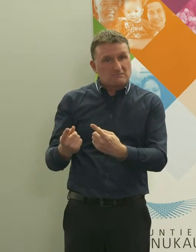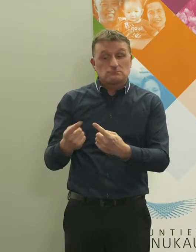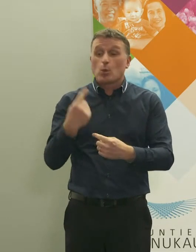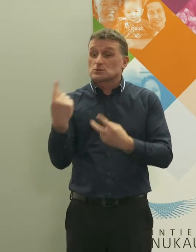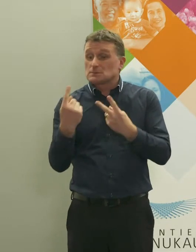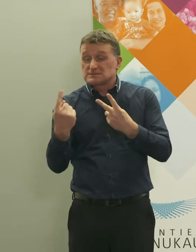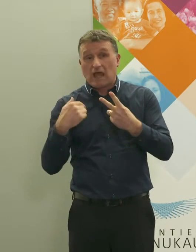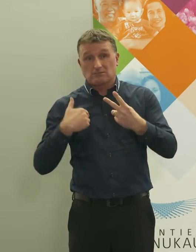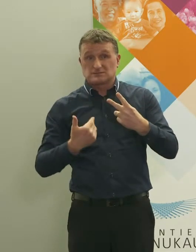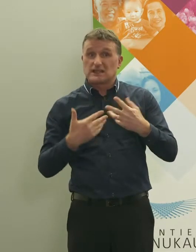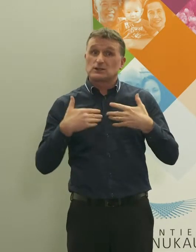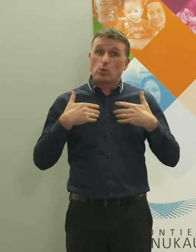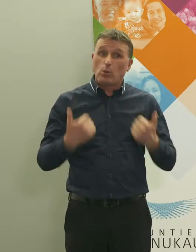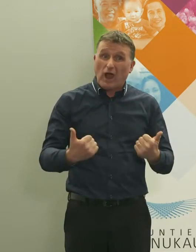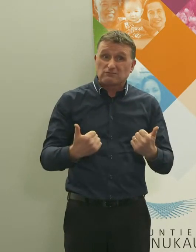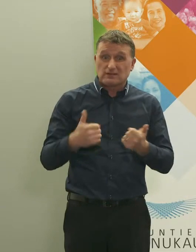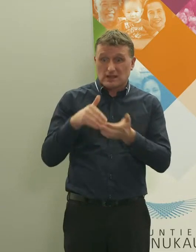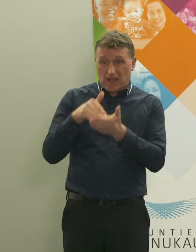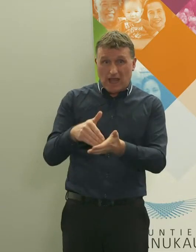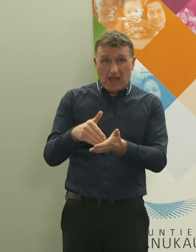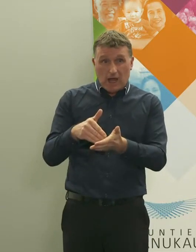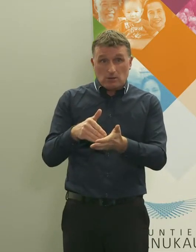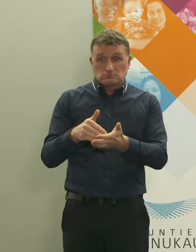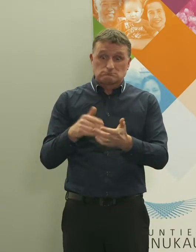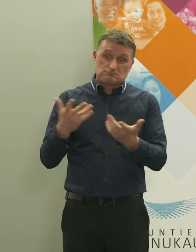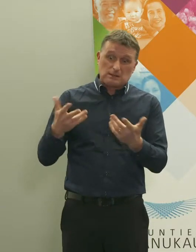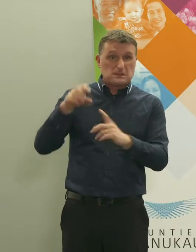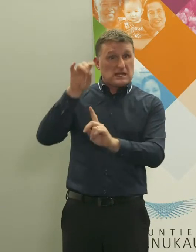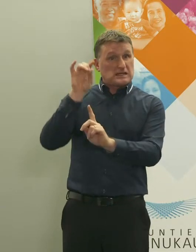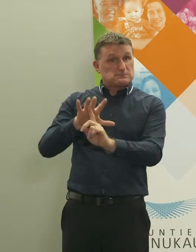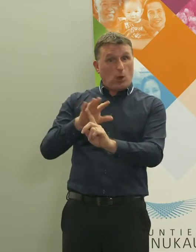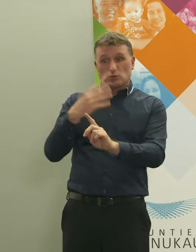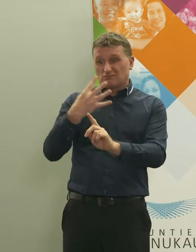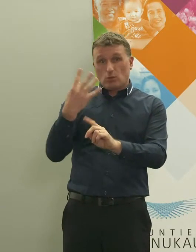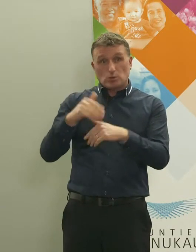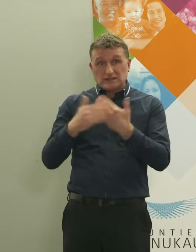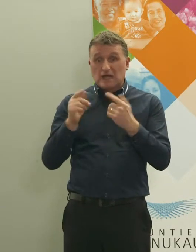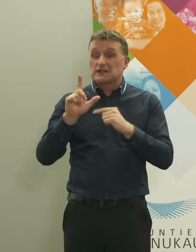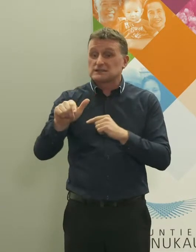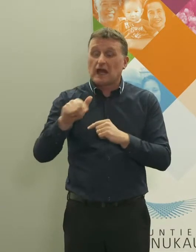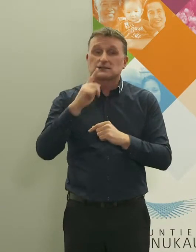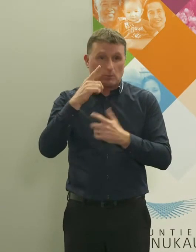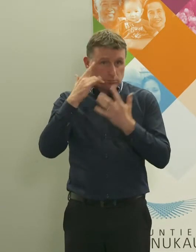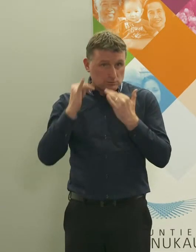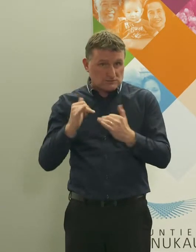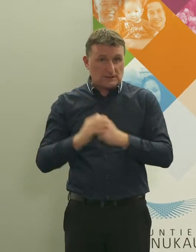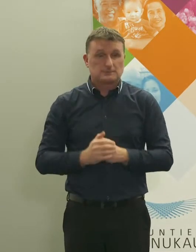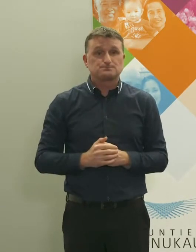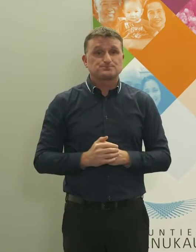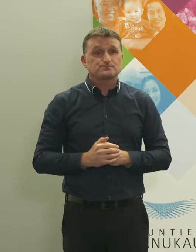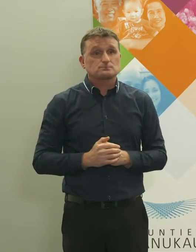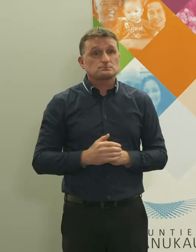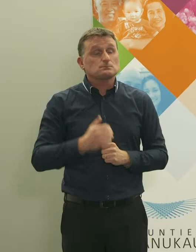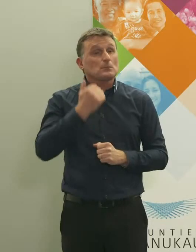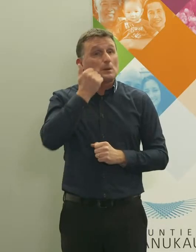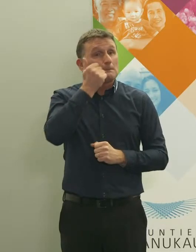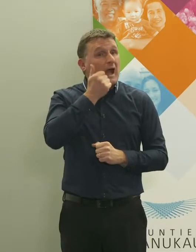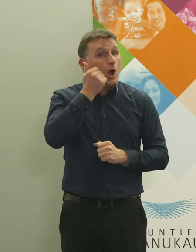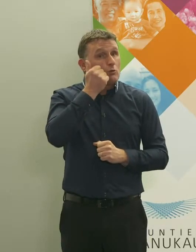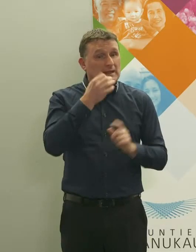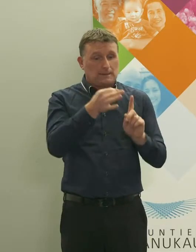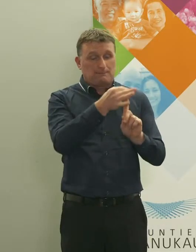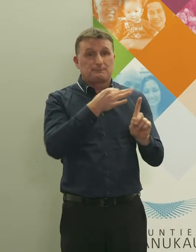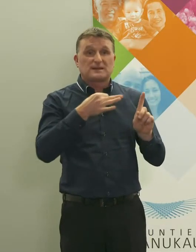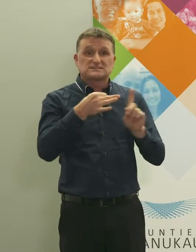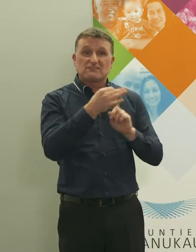have up until 14 days after their exposure. We have Maori and Pacific contact tracers who are involved